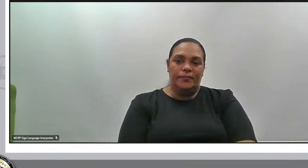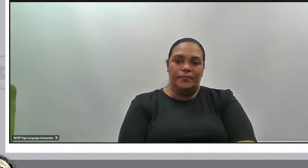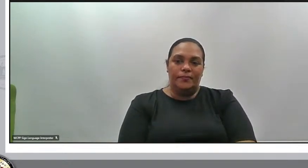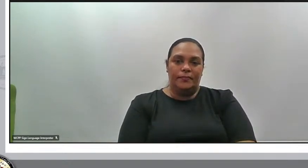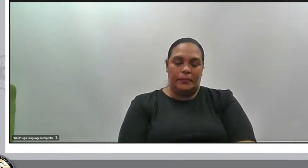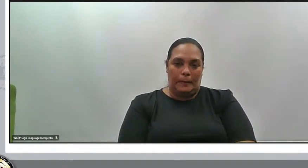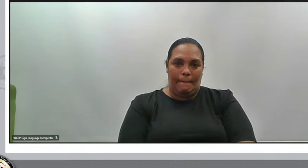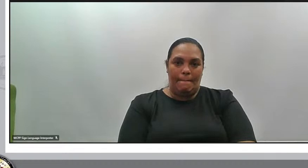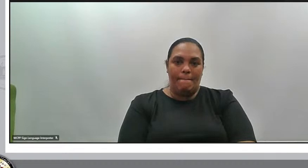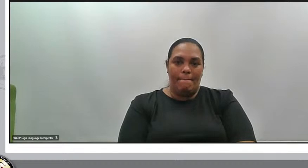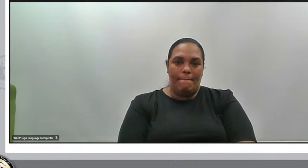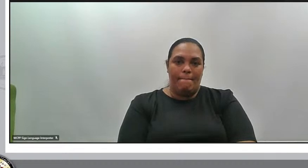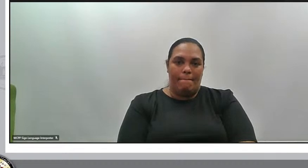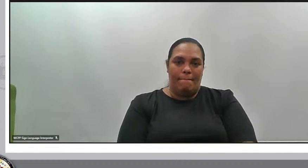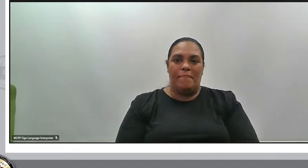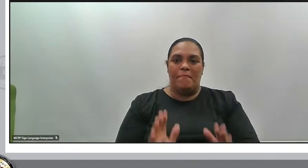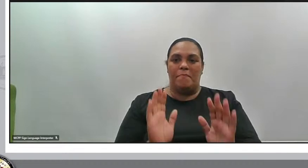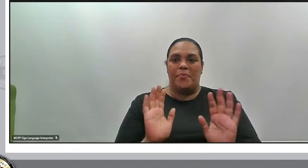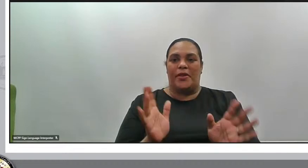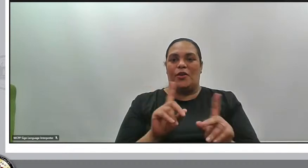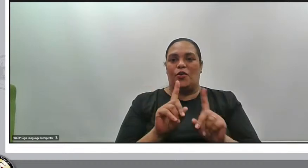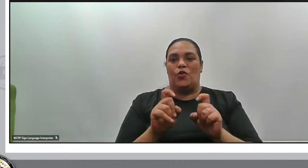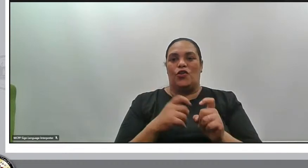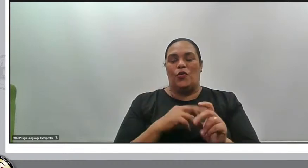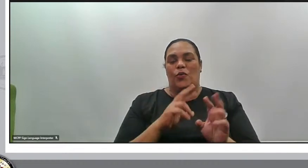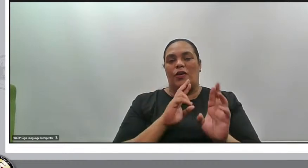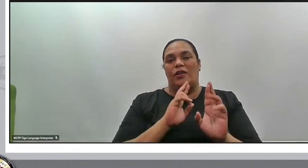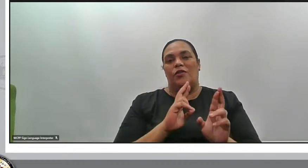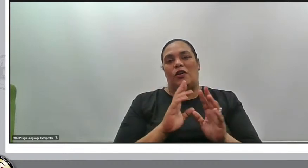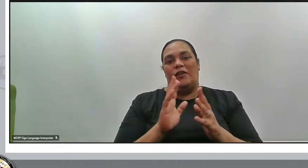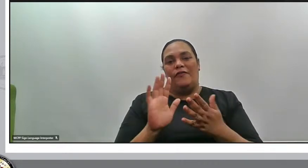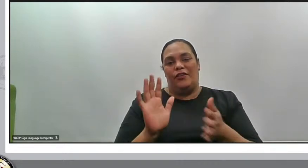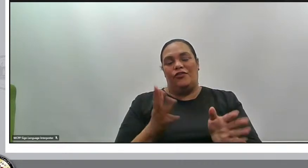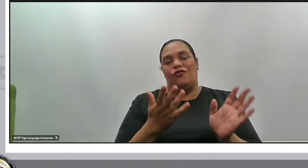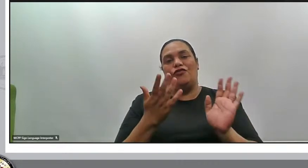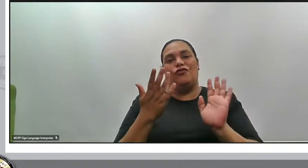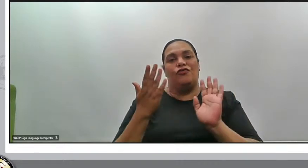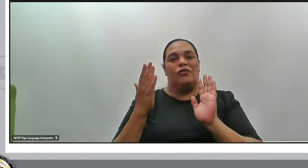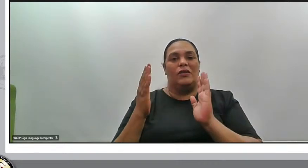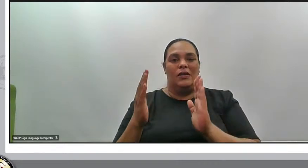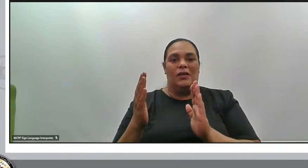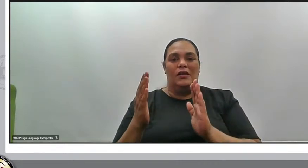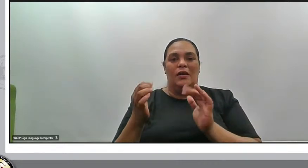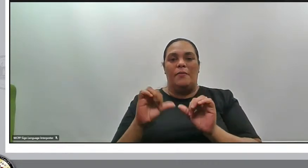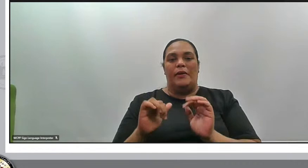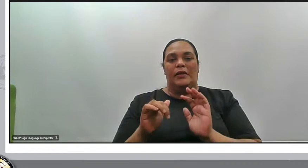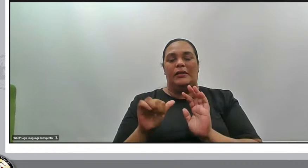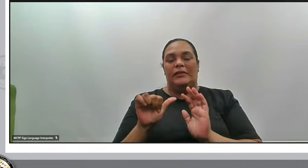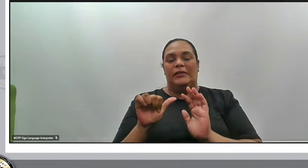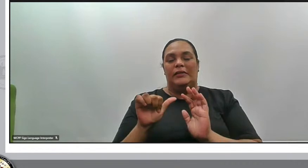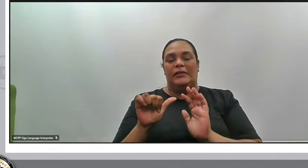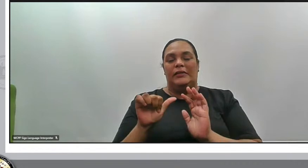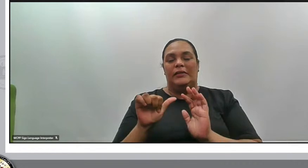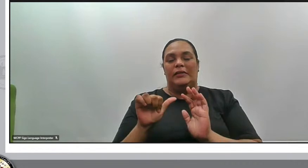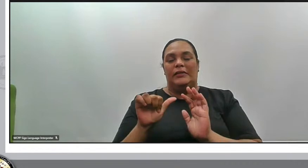Thank you very much. I think that's all the questions responded to then. Let's move to page 64 and